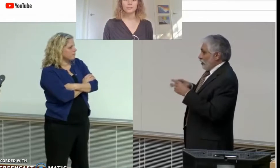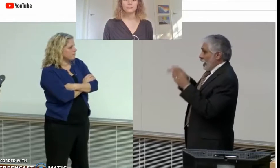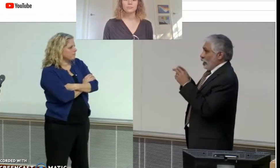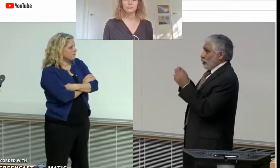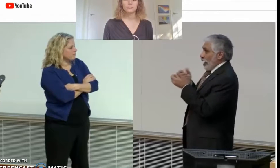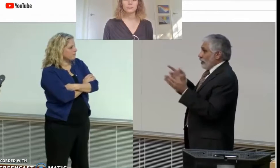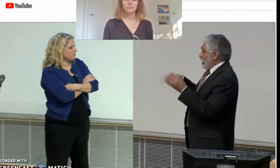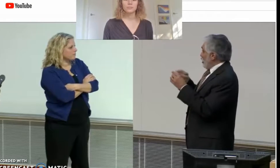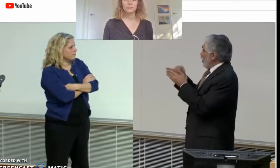biological.